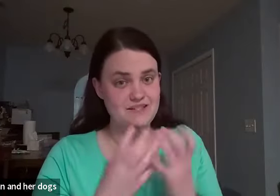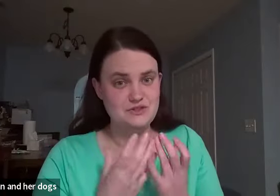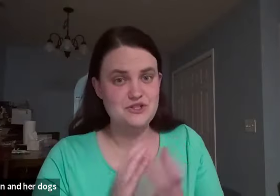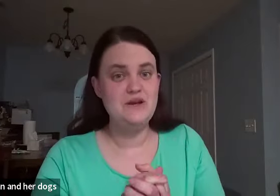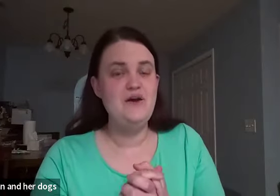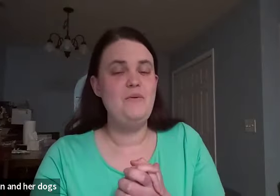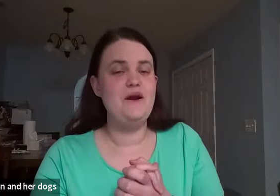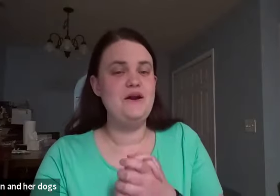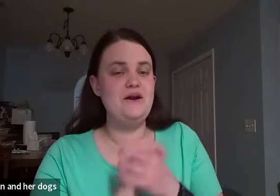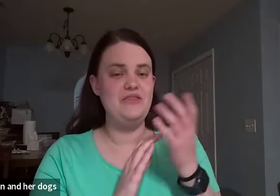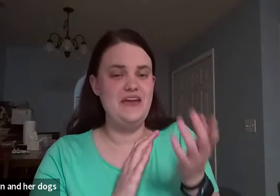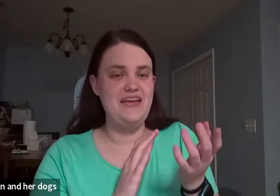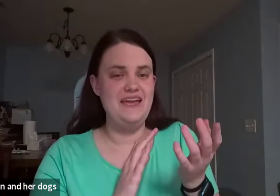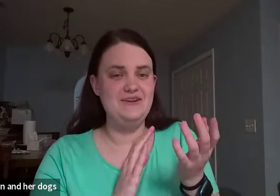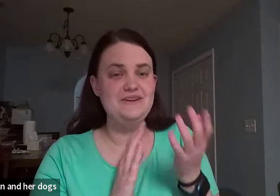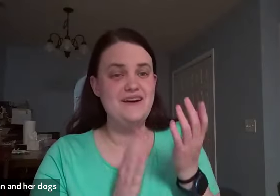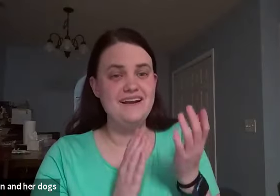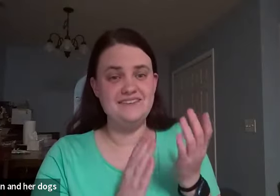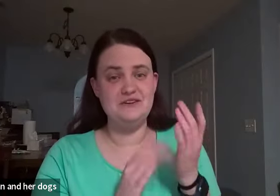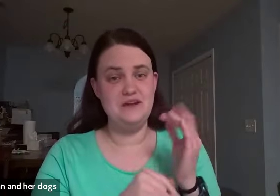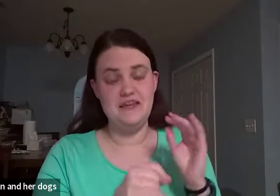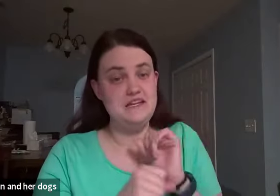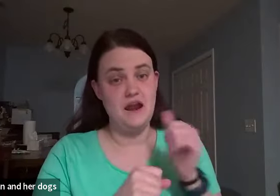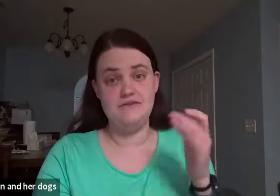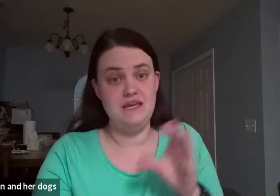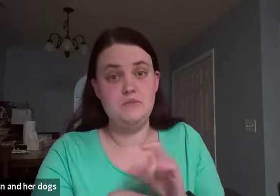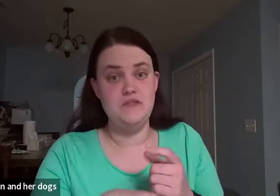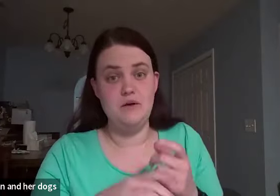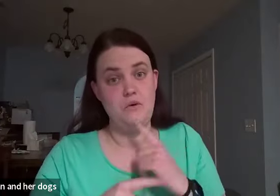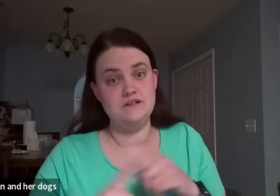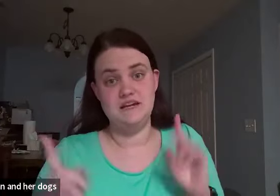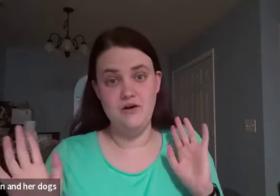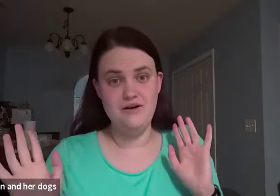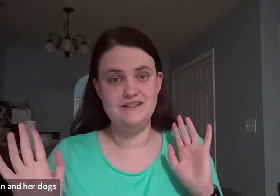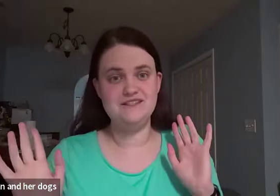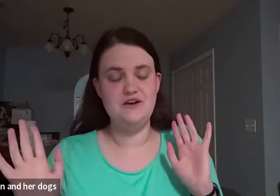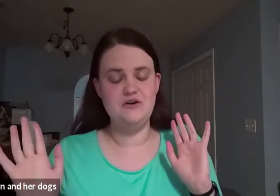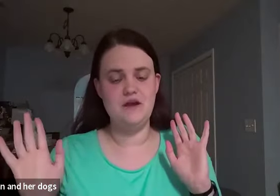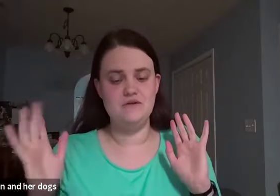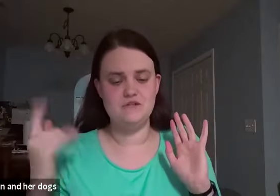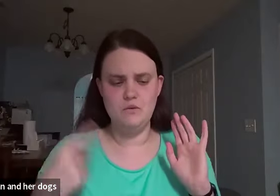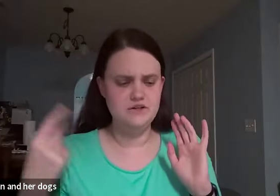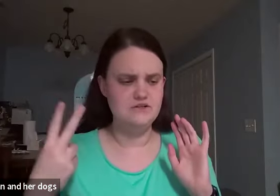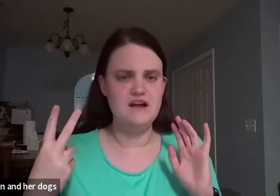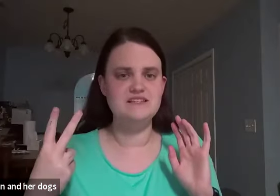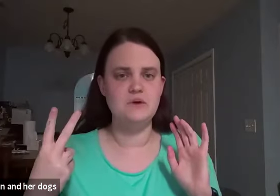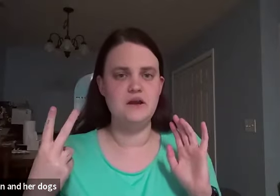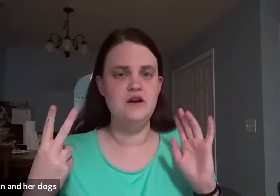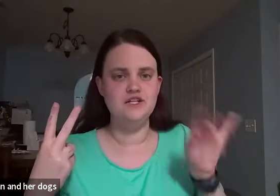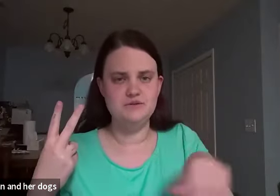last group where they could not get they did not have a camera that worked at all. And there's like 1 or 2 classes where she